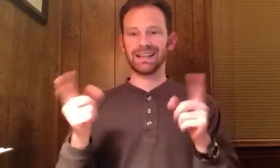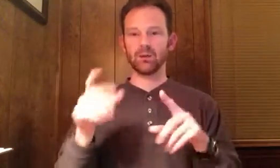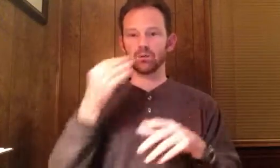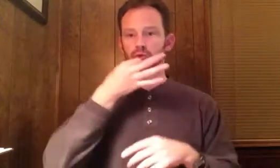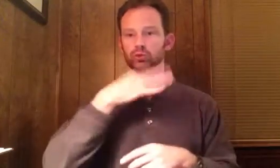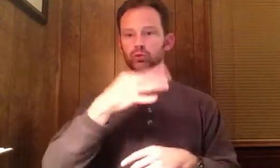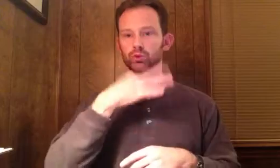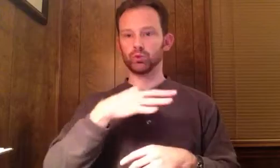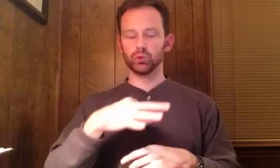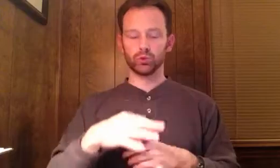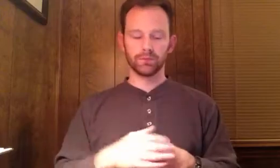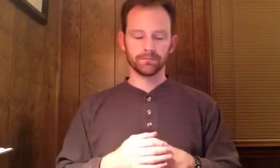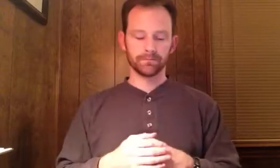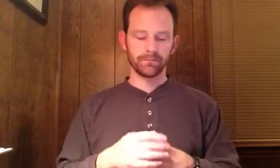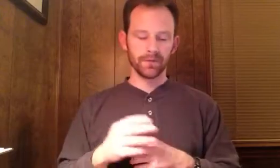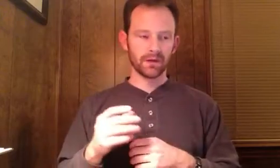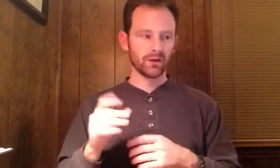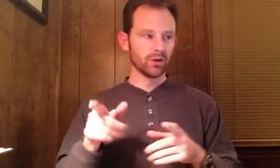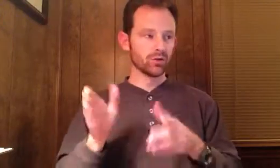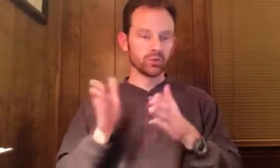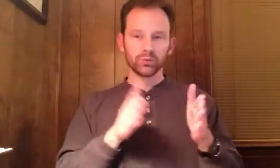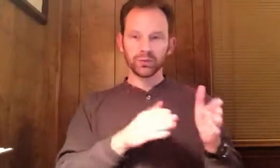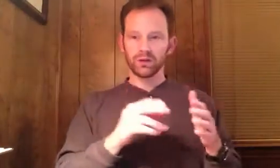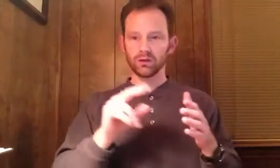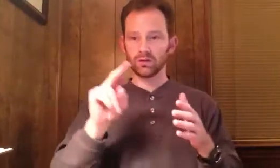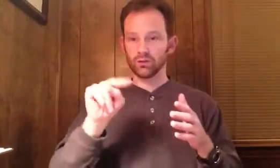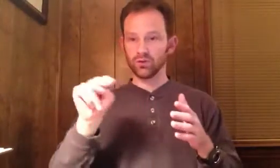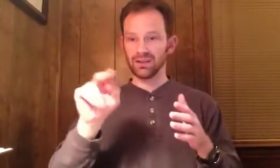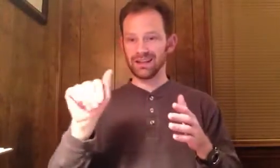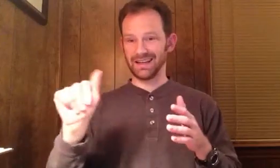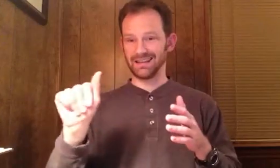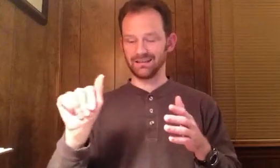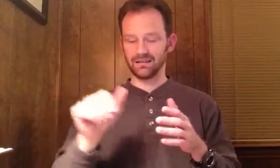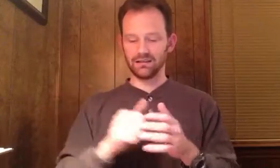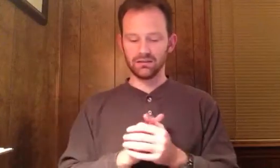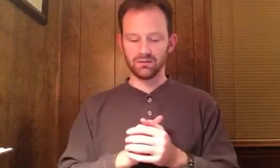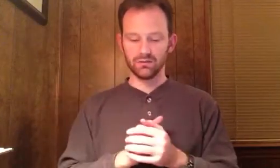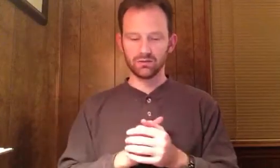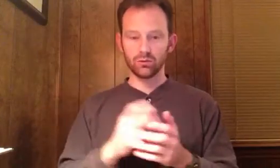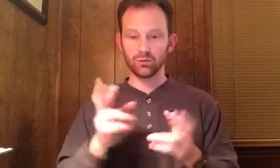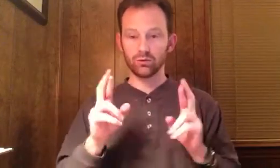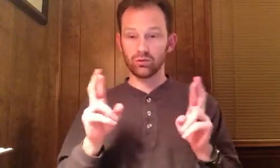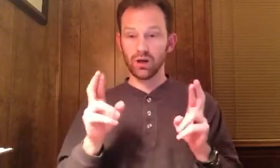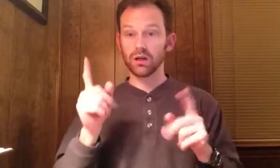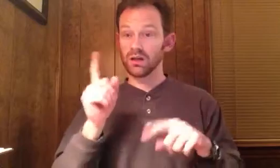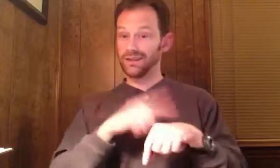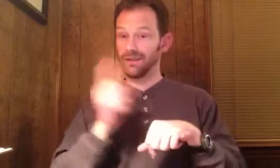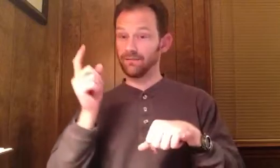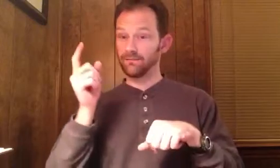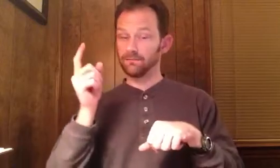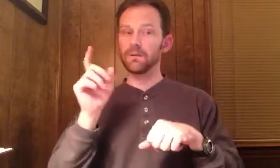nucleic acids so that when it's time for prophase, all the pieces will be there. The second one